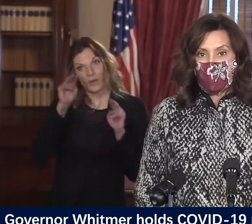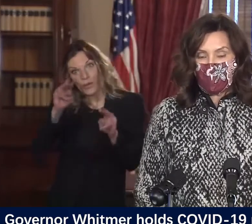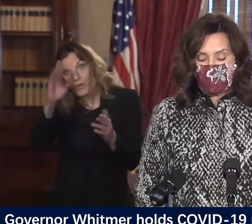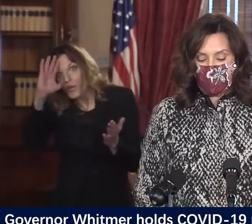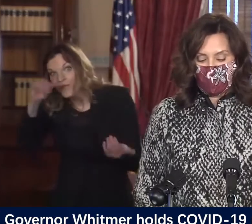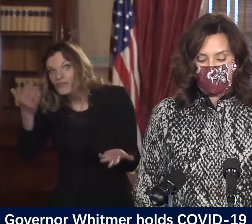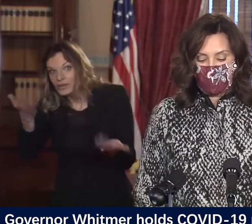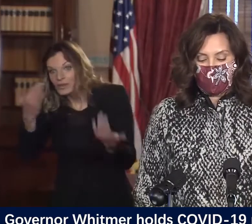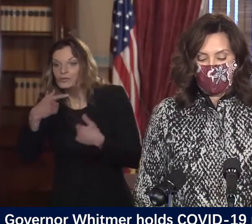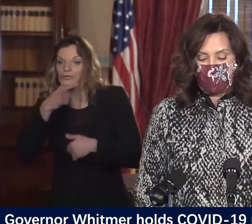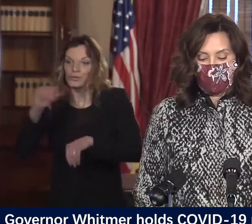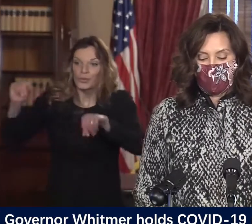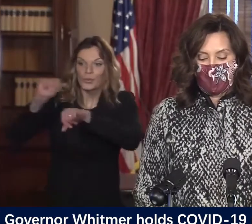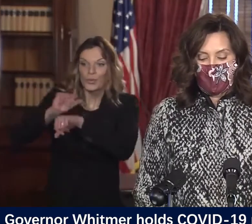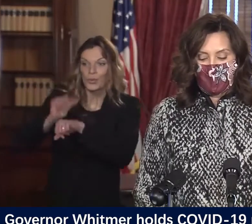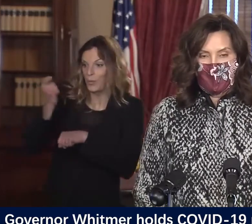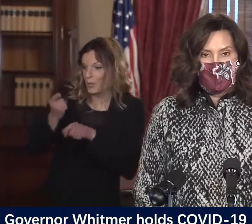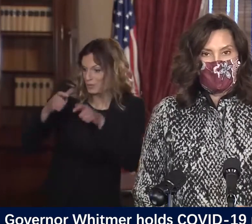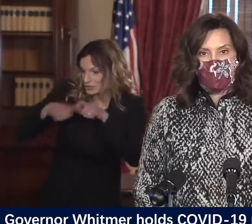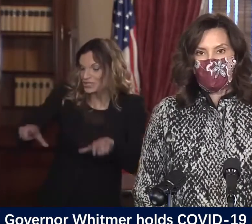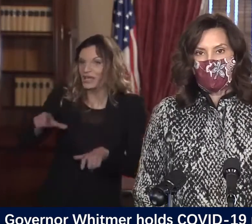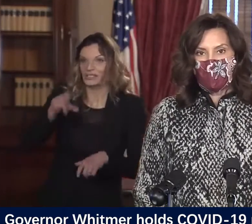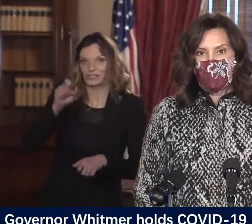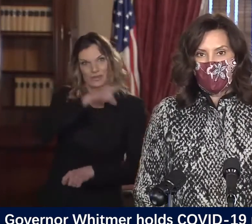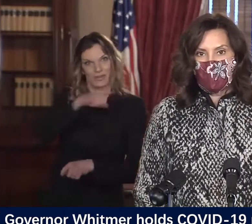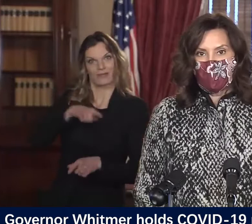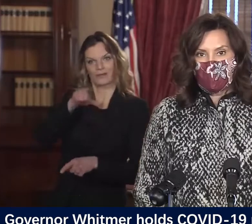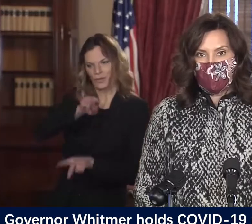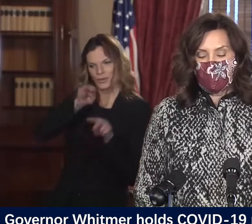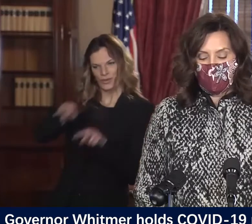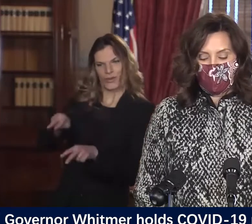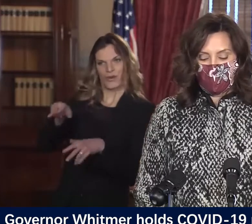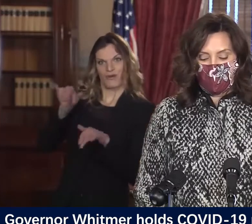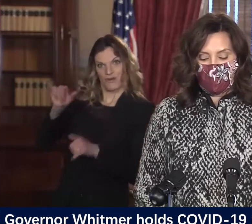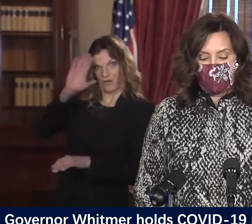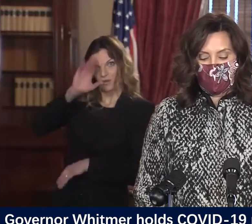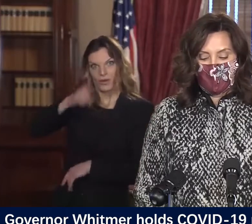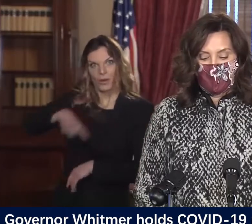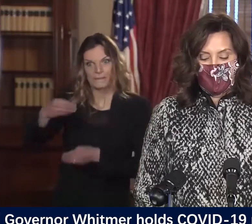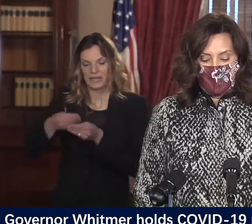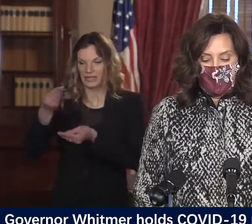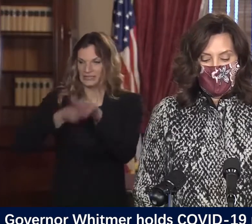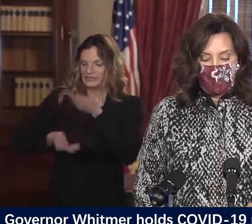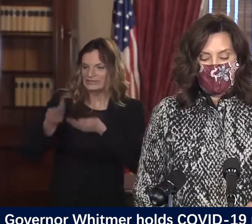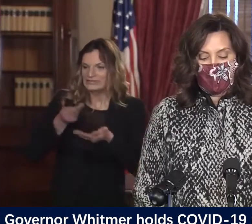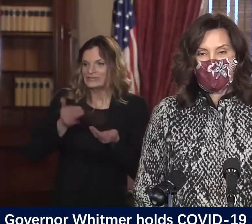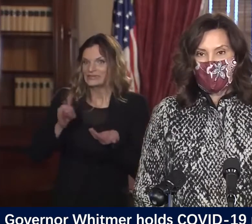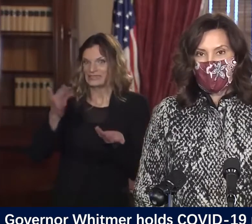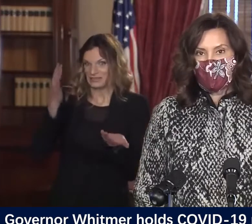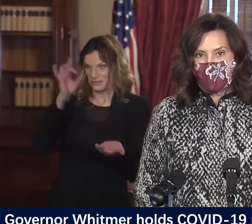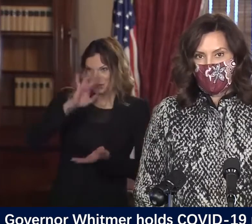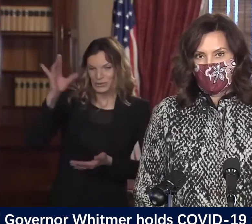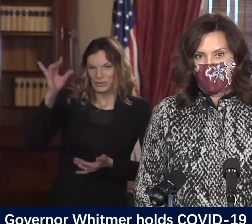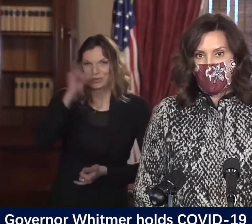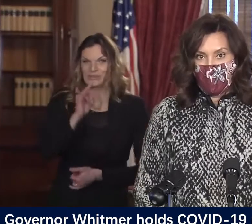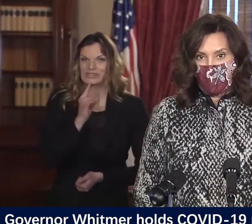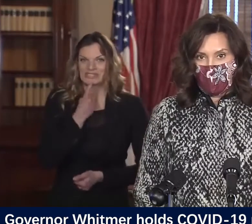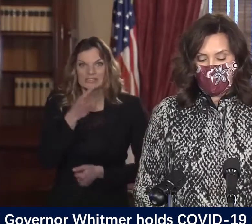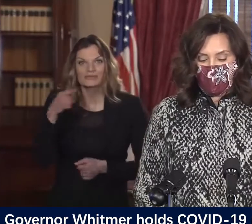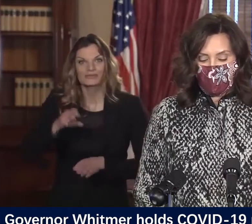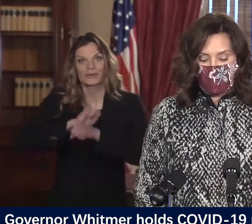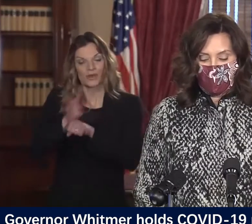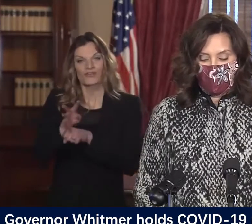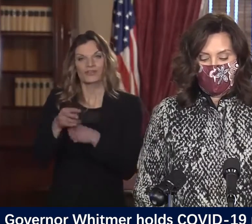businesses who are struggling. This has been a long, tough fight, but let's not forget